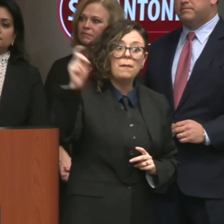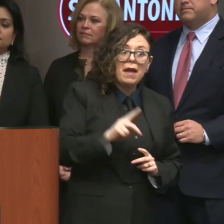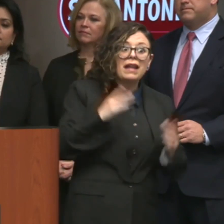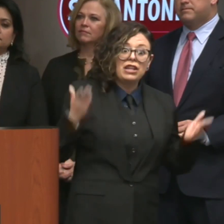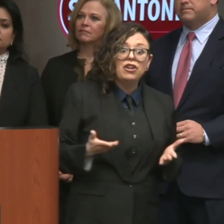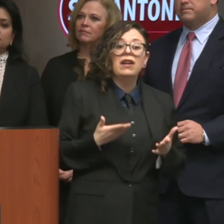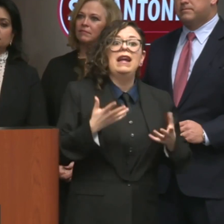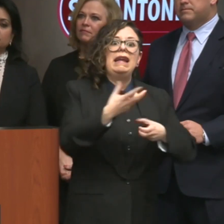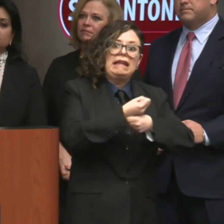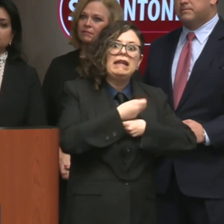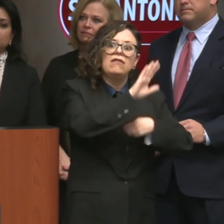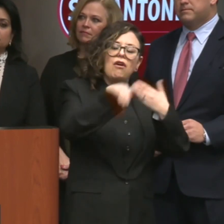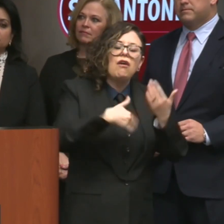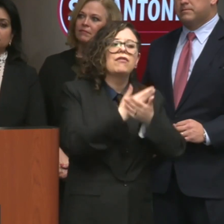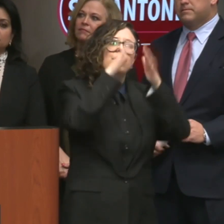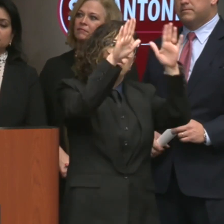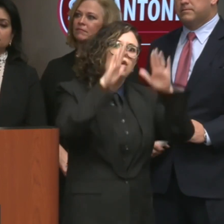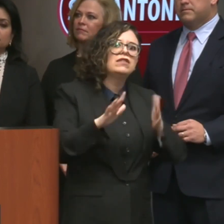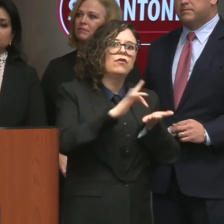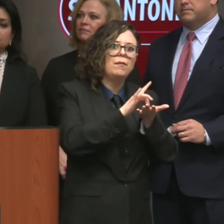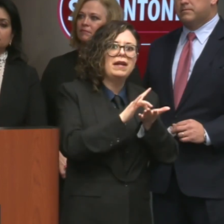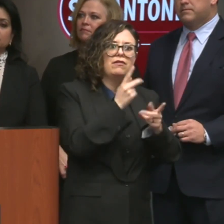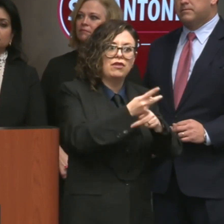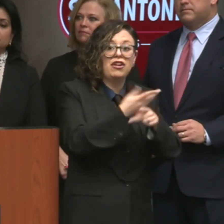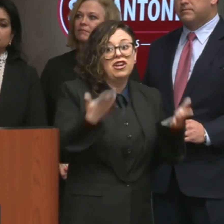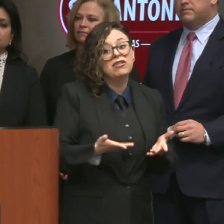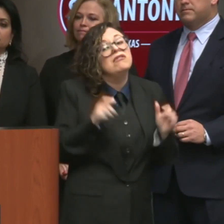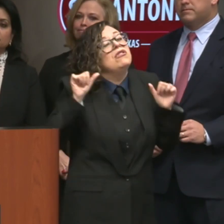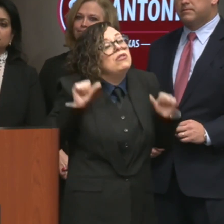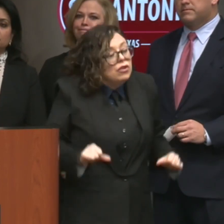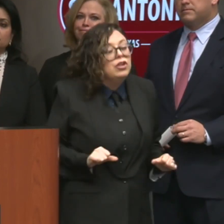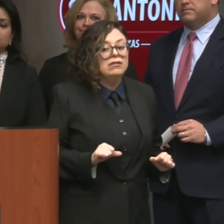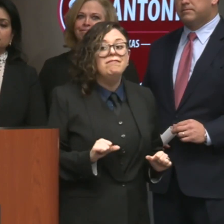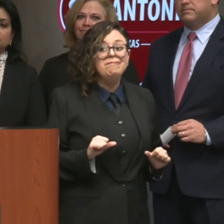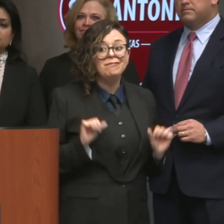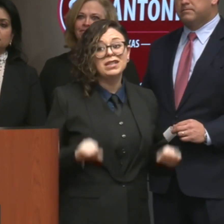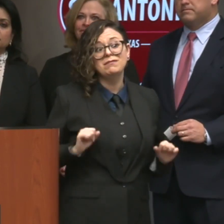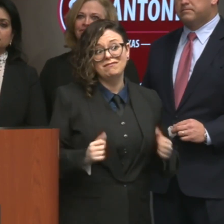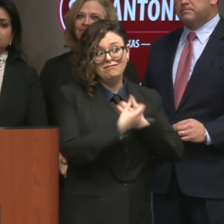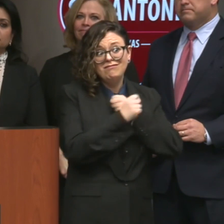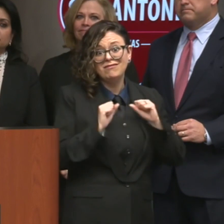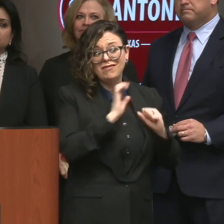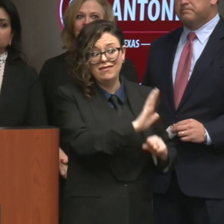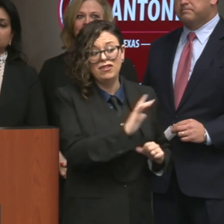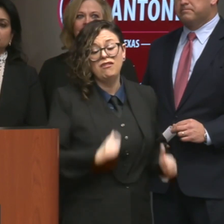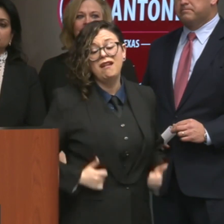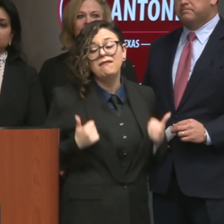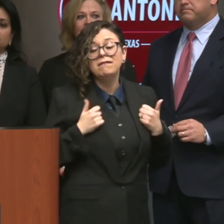great medical care that San Antonio has to offer could very well save their life.